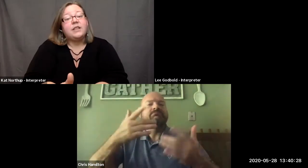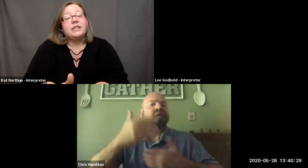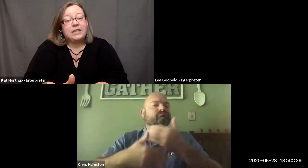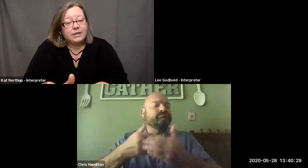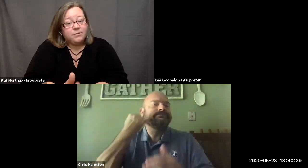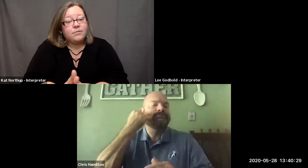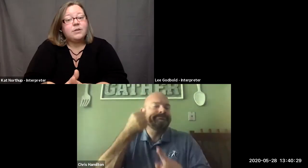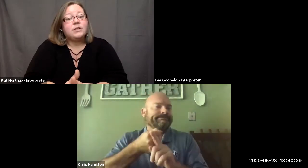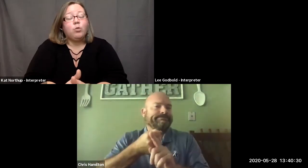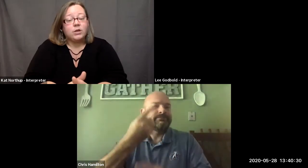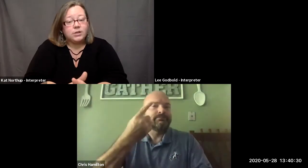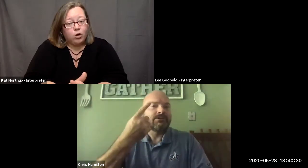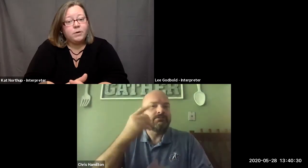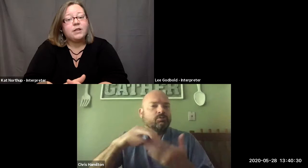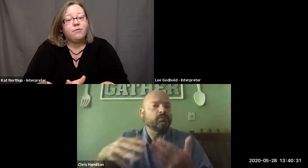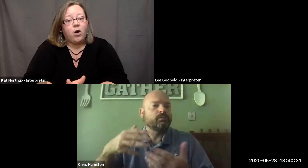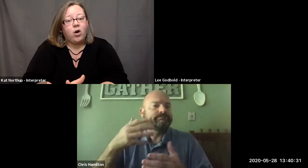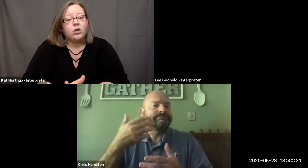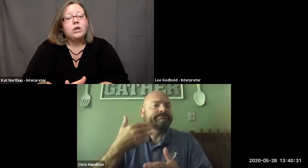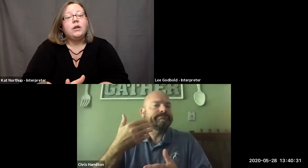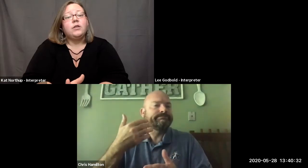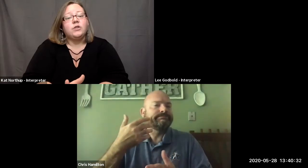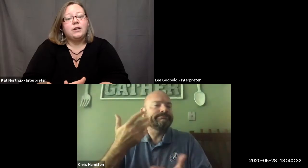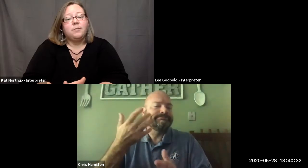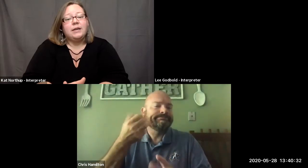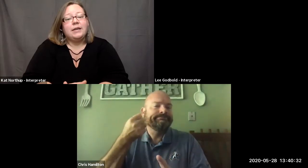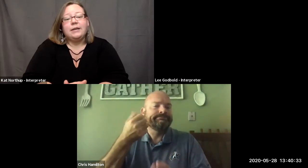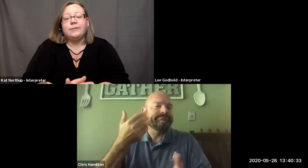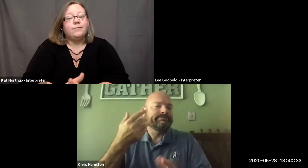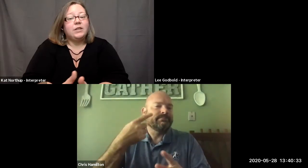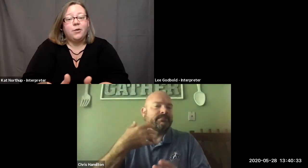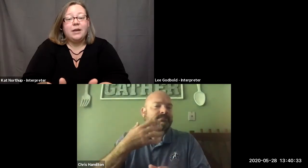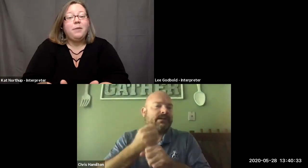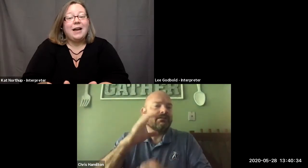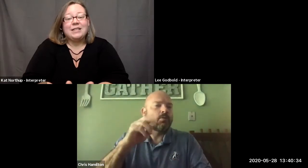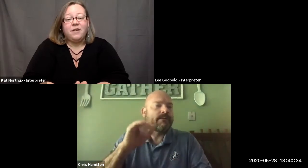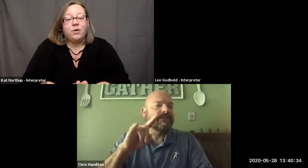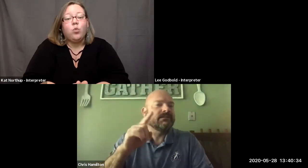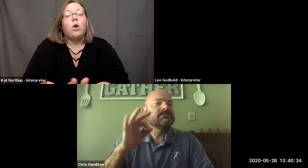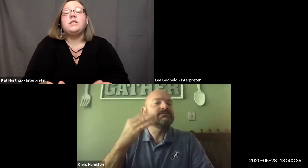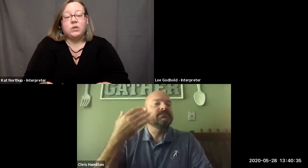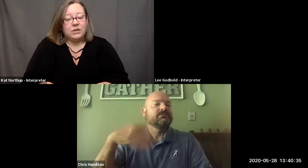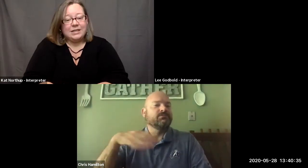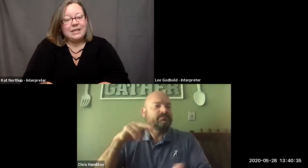the team sports are open in the fall, there's going to be, you know, an impact if even one student